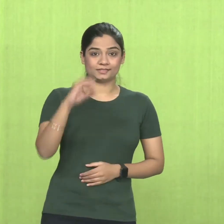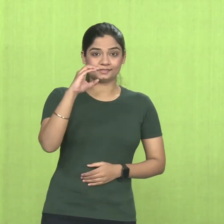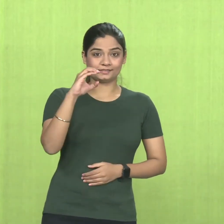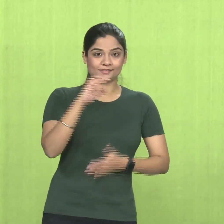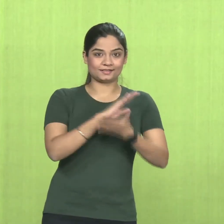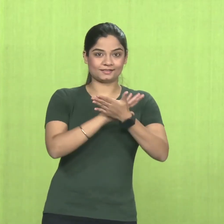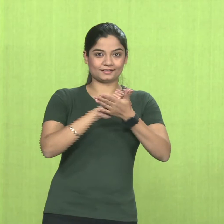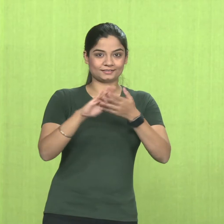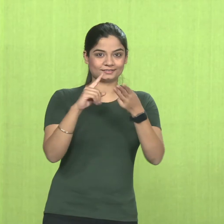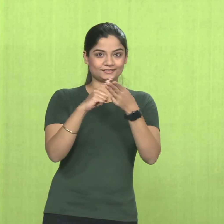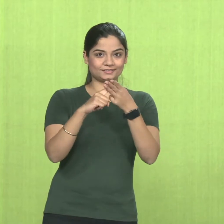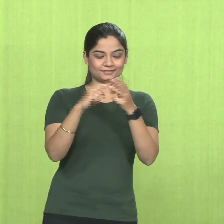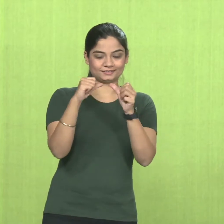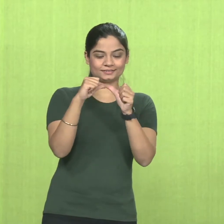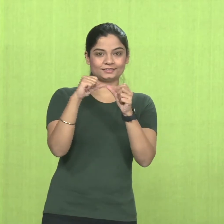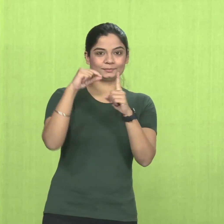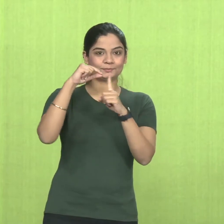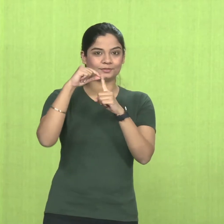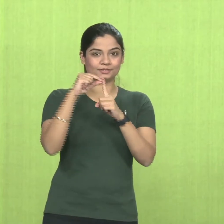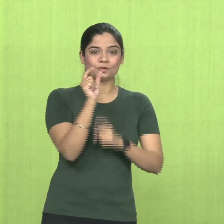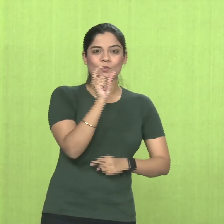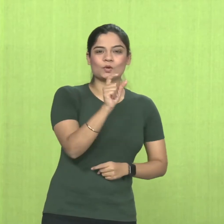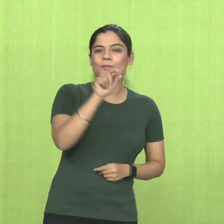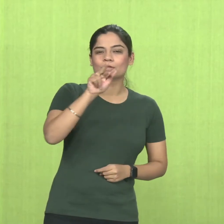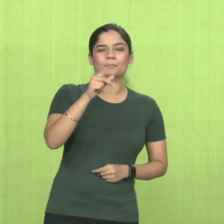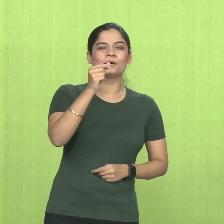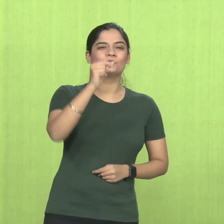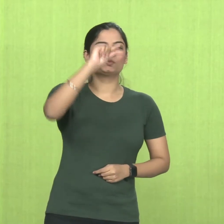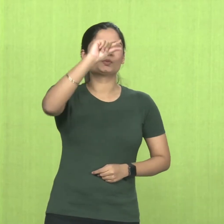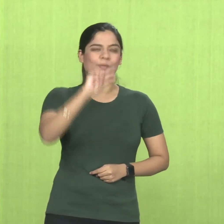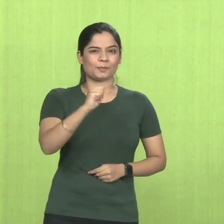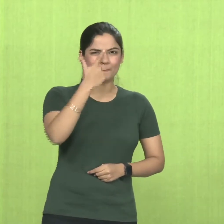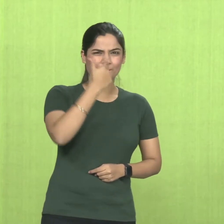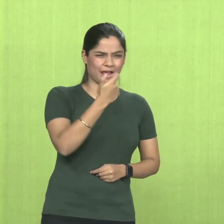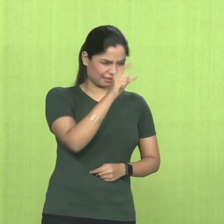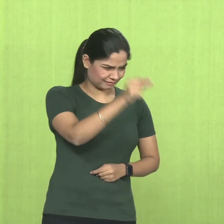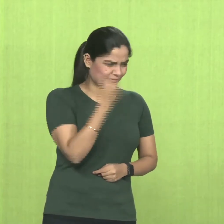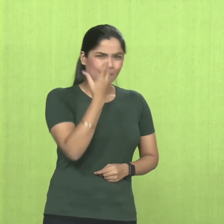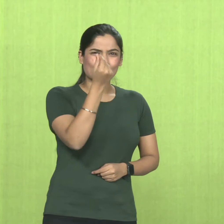Cheap. Something that is of a lesser value. Like a pen of 5 rupees, it's